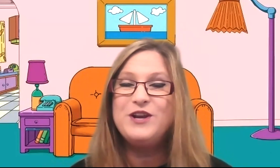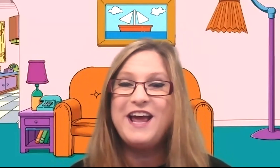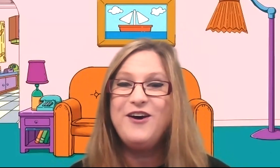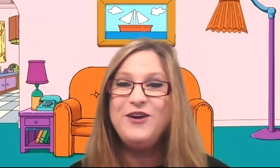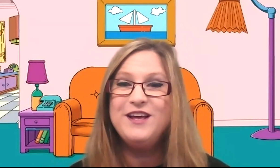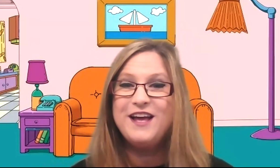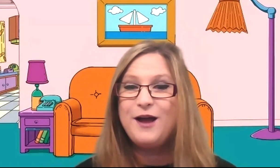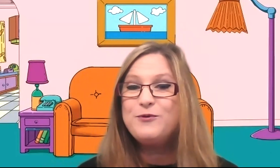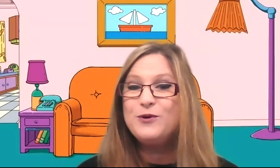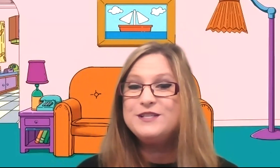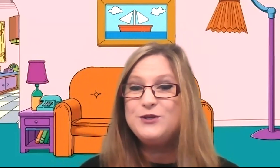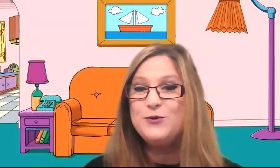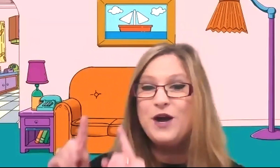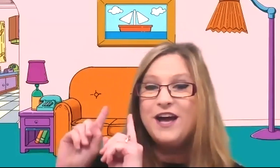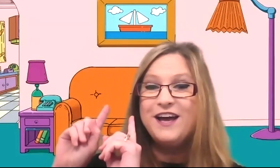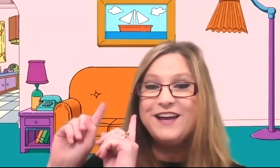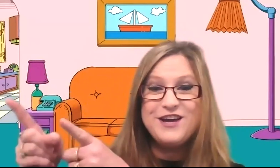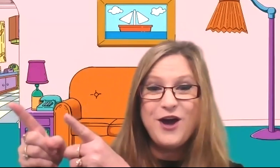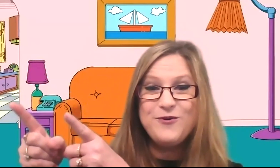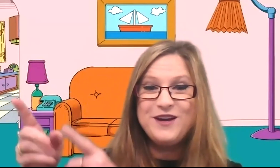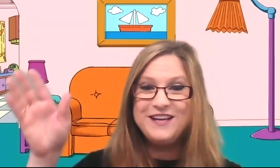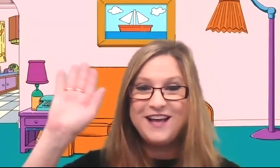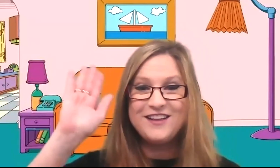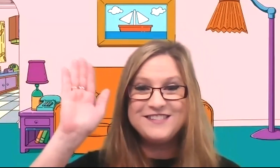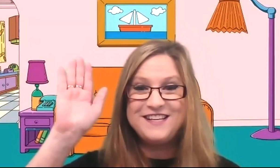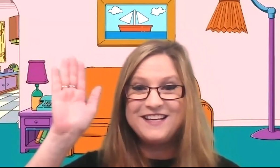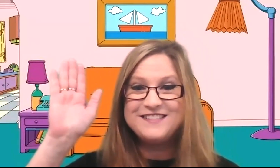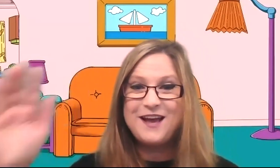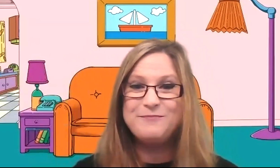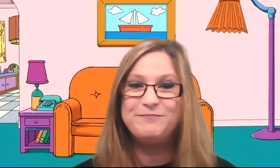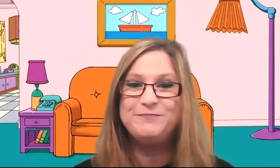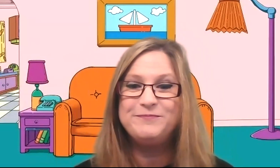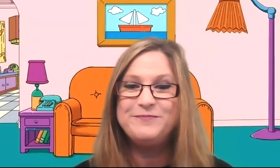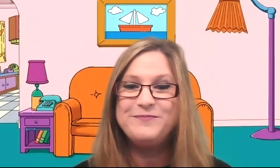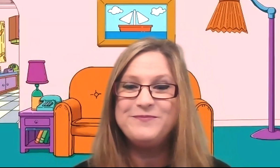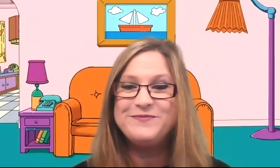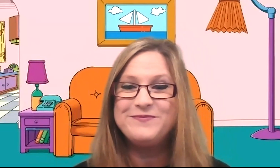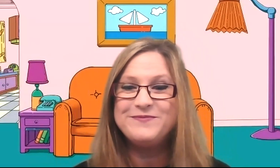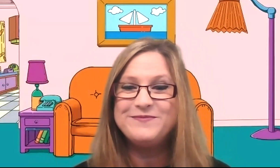So for now, I'm going to go. I'll see you next time.